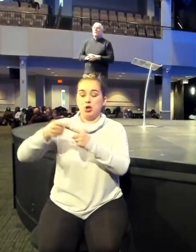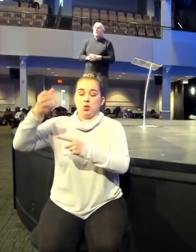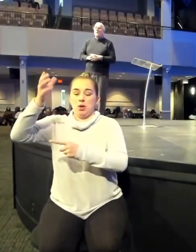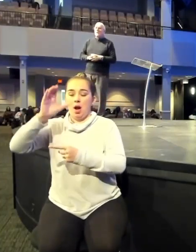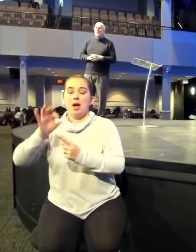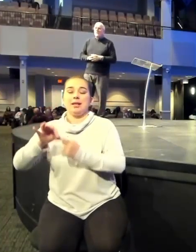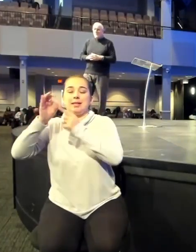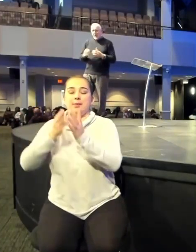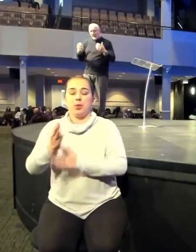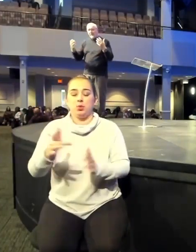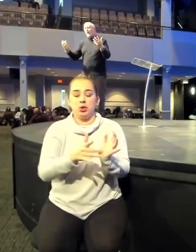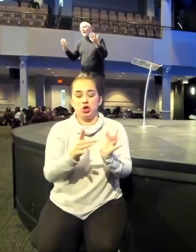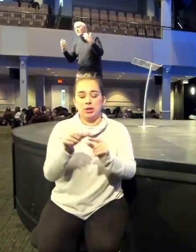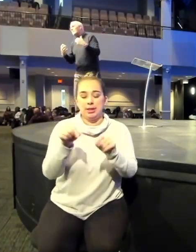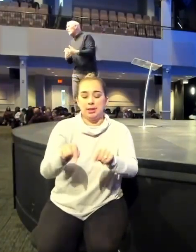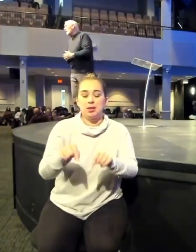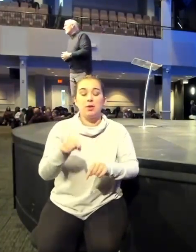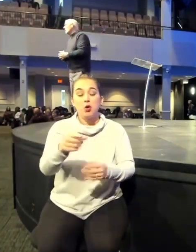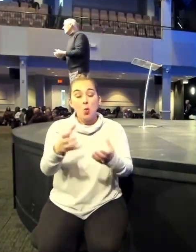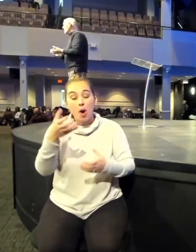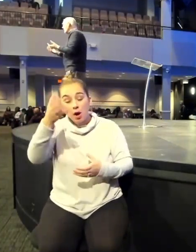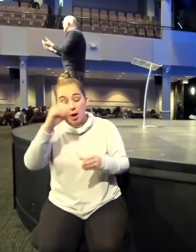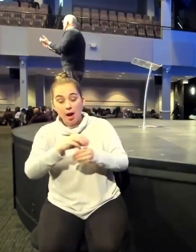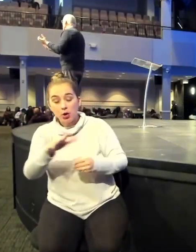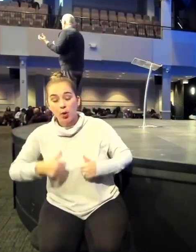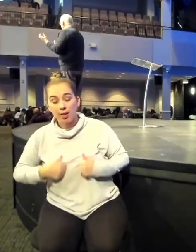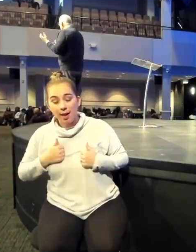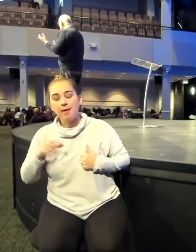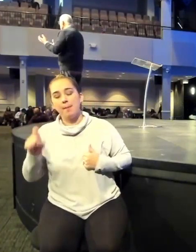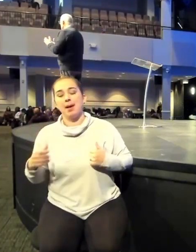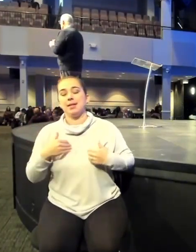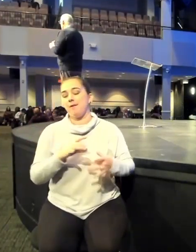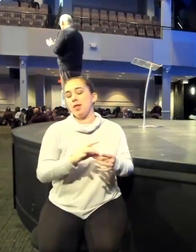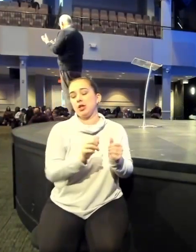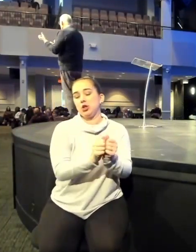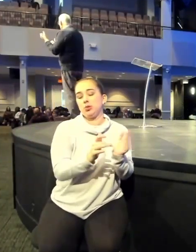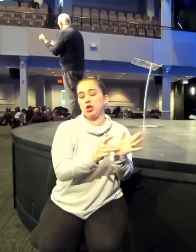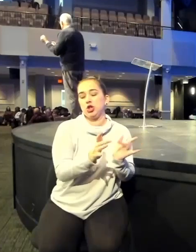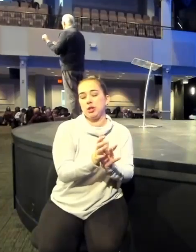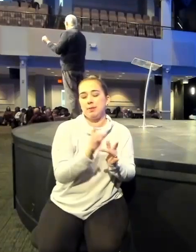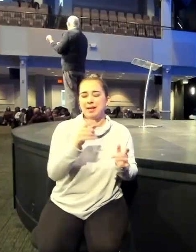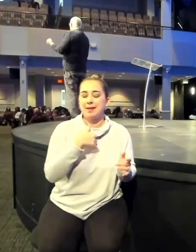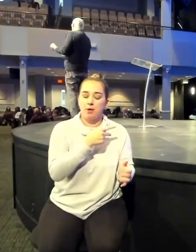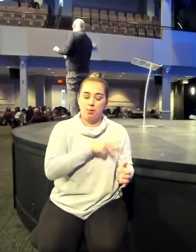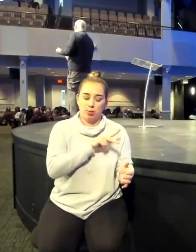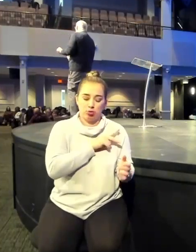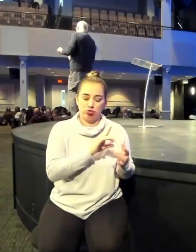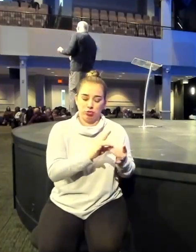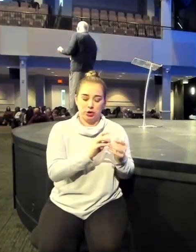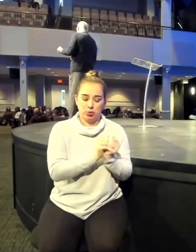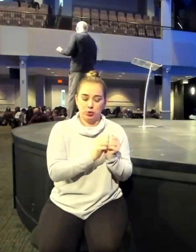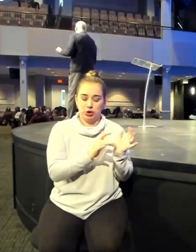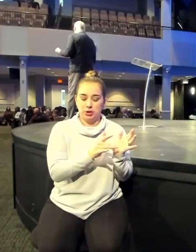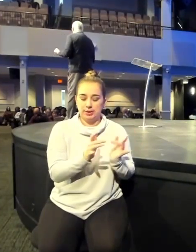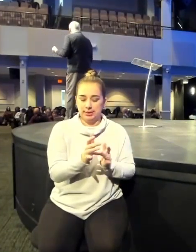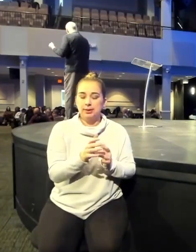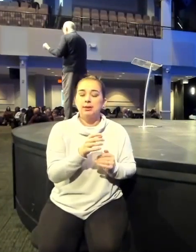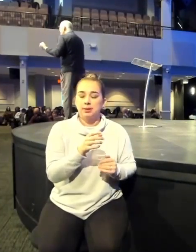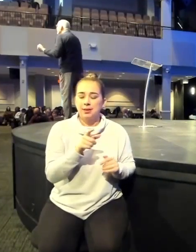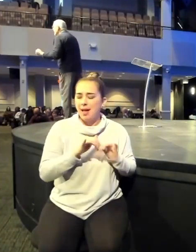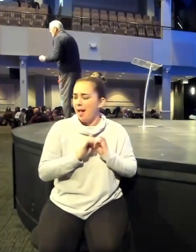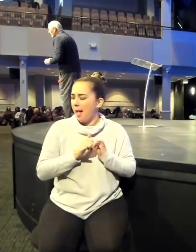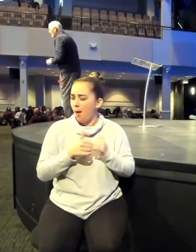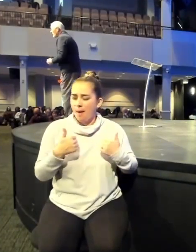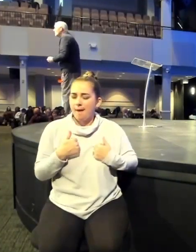me. So to have God in your life, you need a relationship with Jesus, a personal relationship with him. How